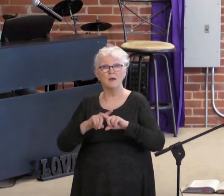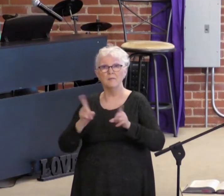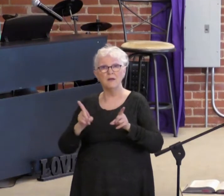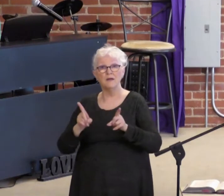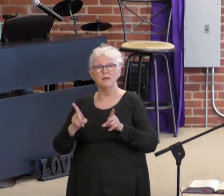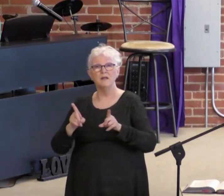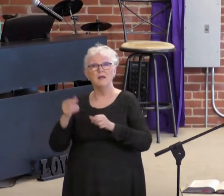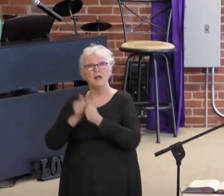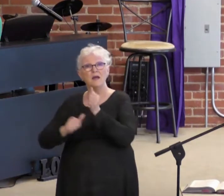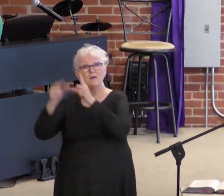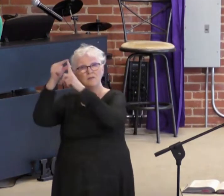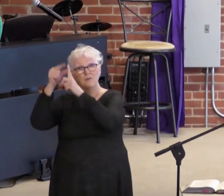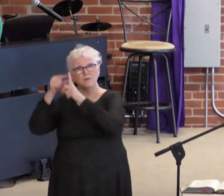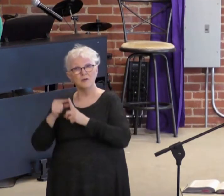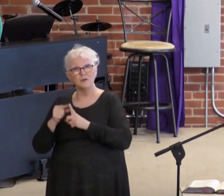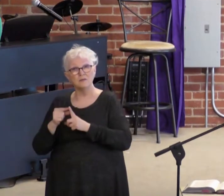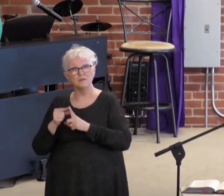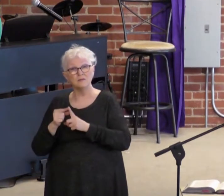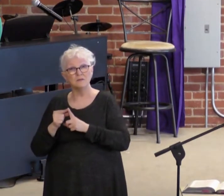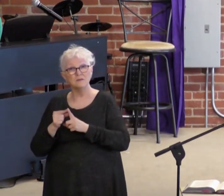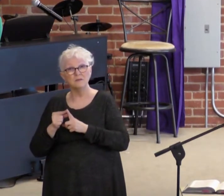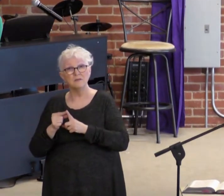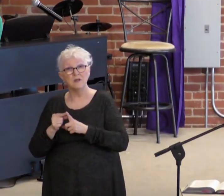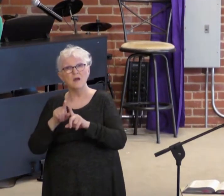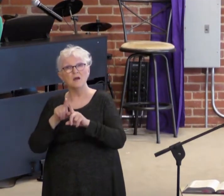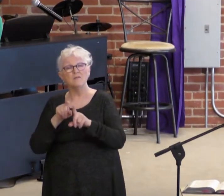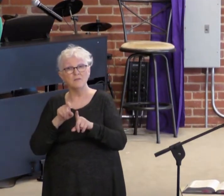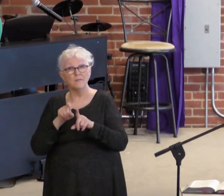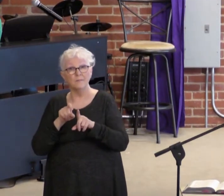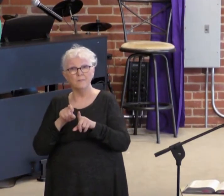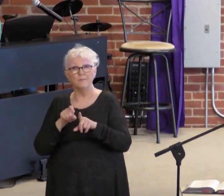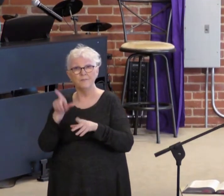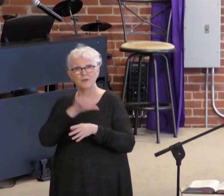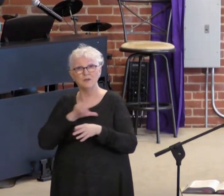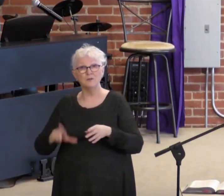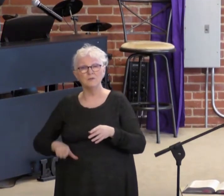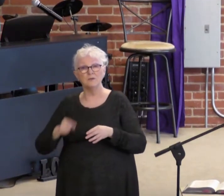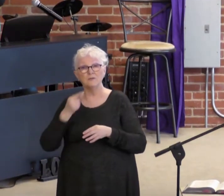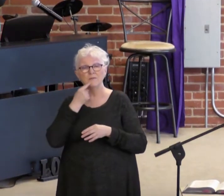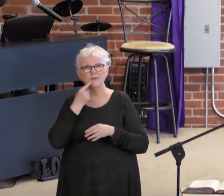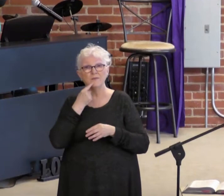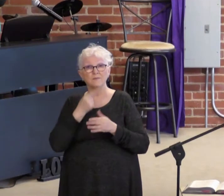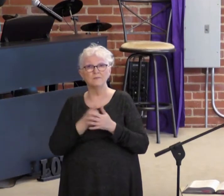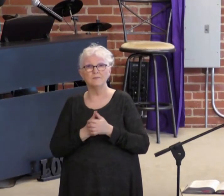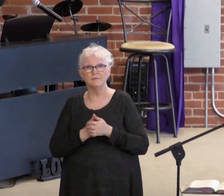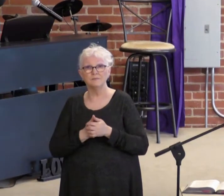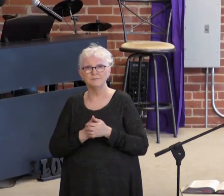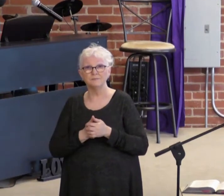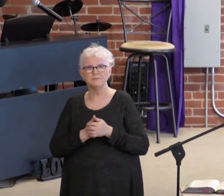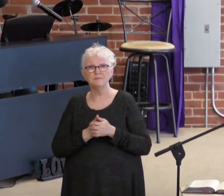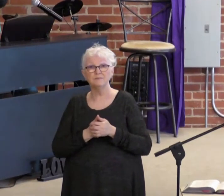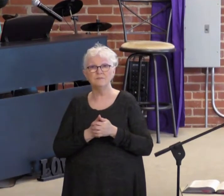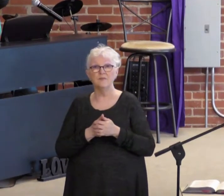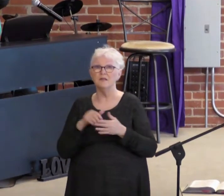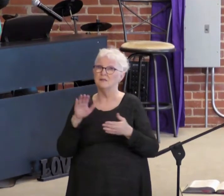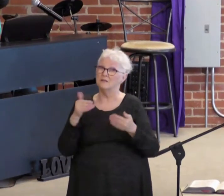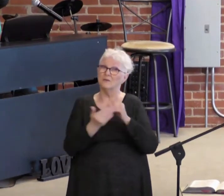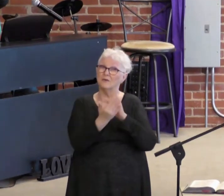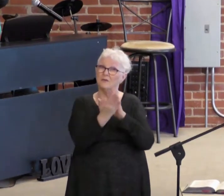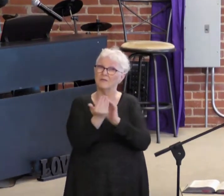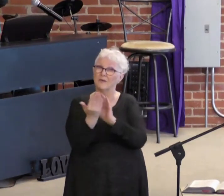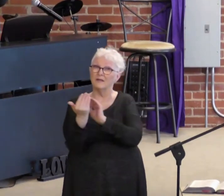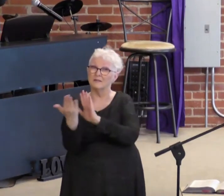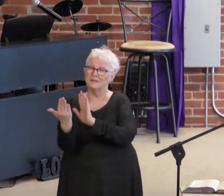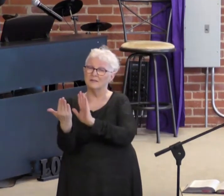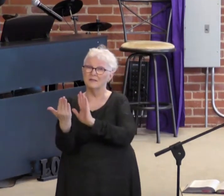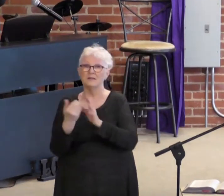by every word that proceeds from the Lord's mouth. So when we're faced with those things